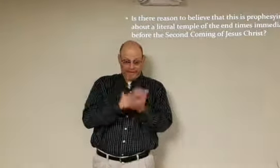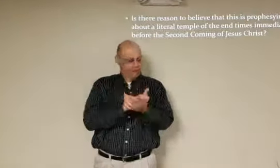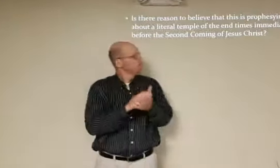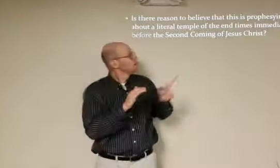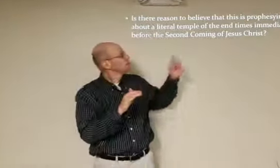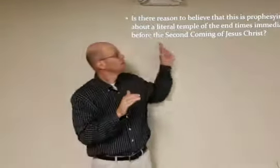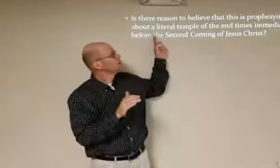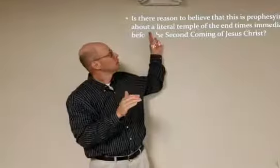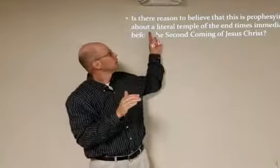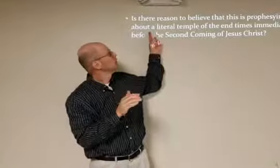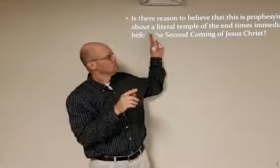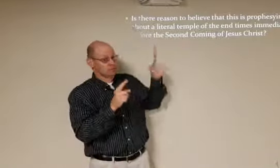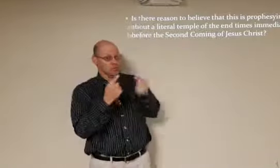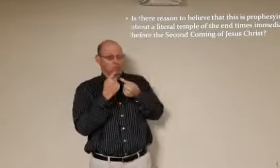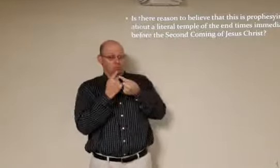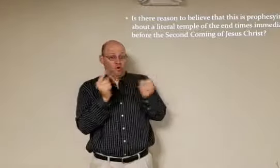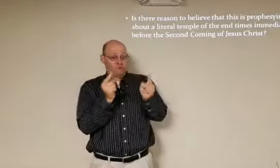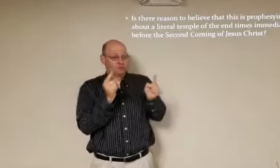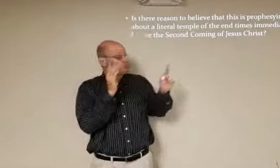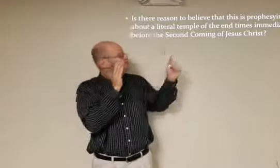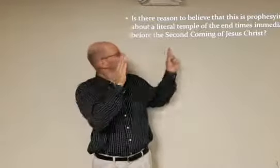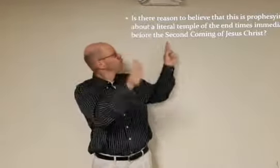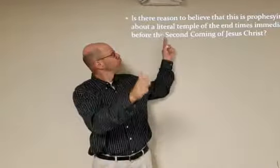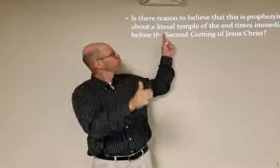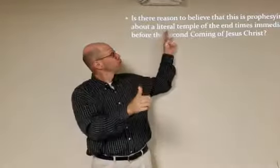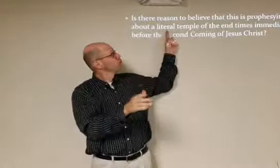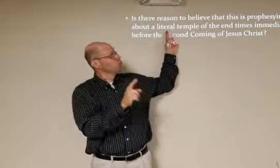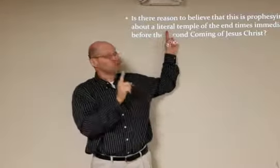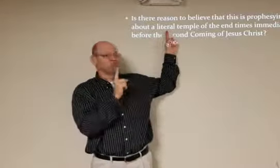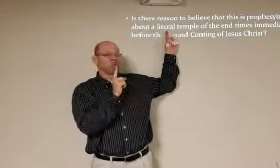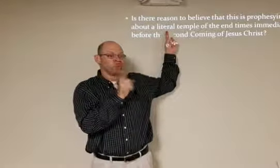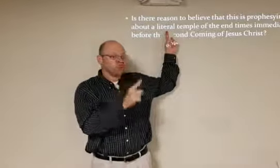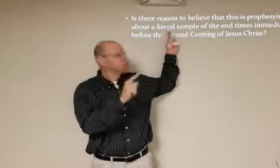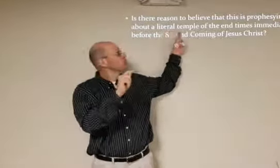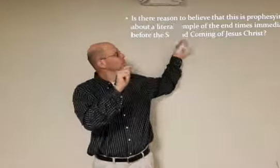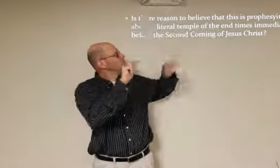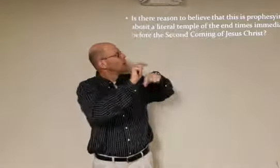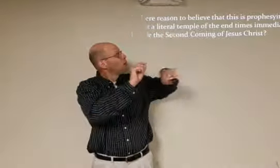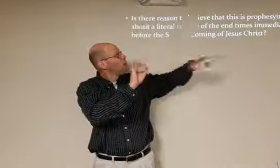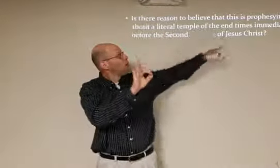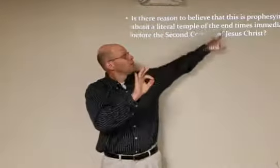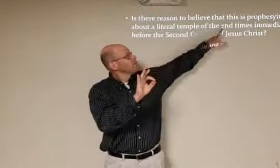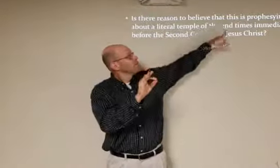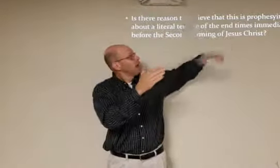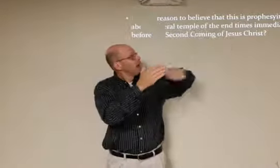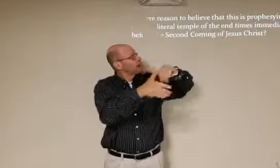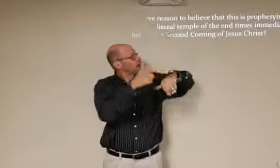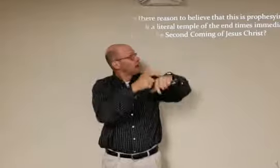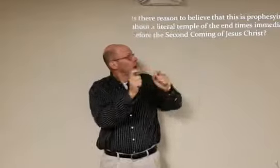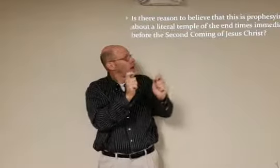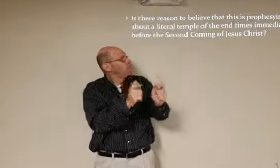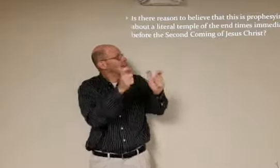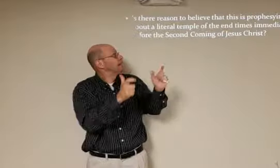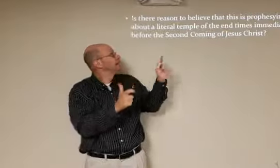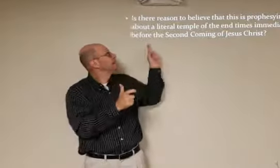Now here in the commentary question it says, is there a reason to believe that this is prophesying about a literal temple of the